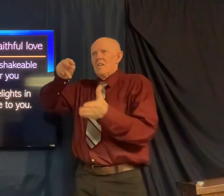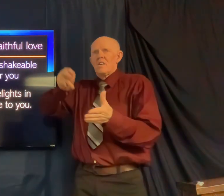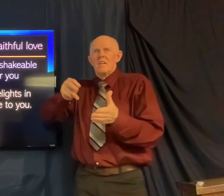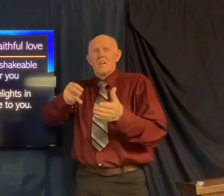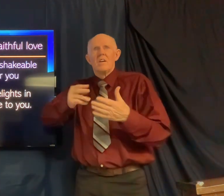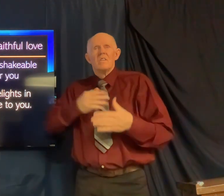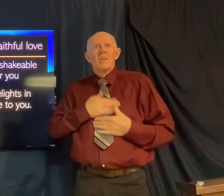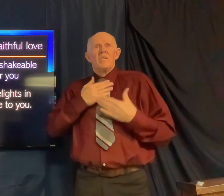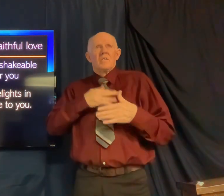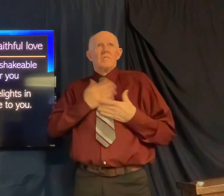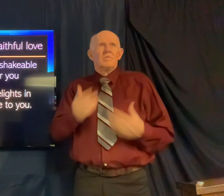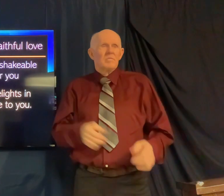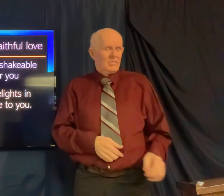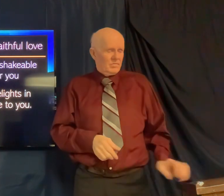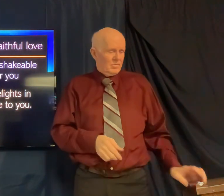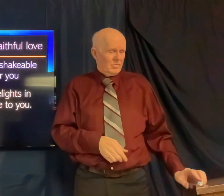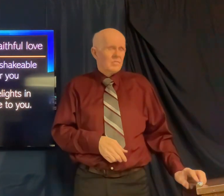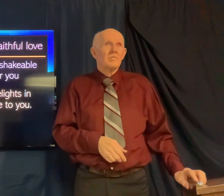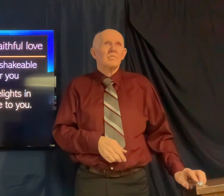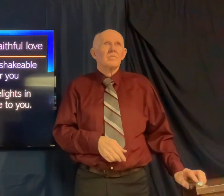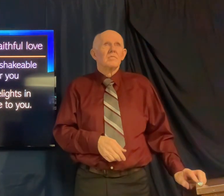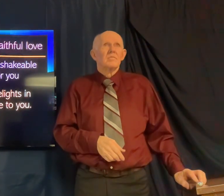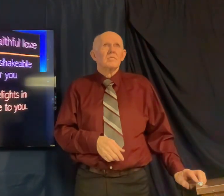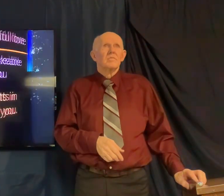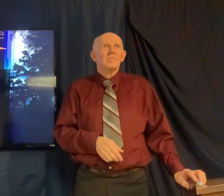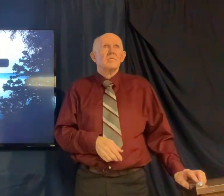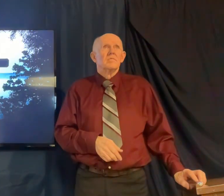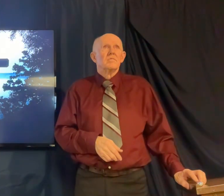Jesus died and rose again, and we rejoice.